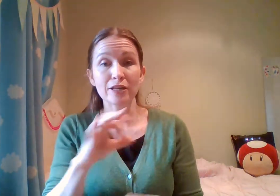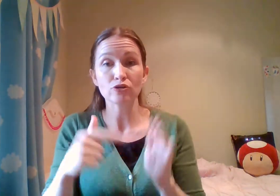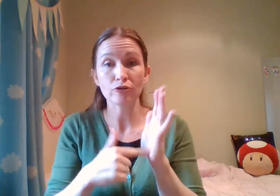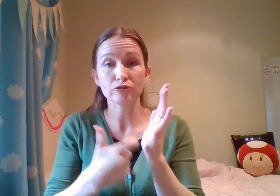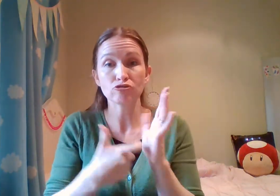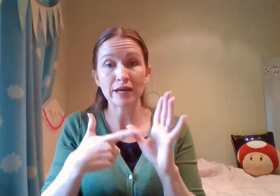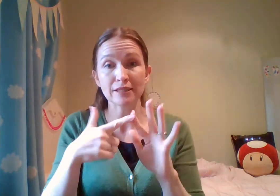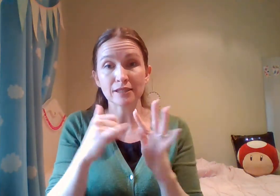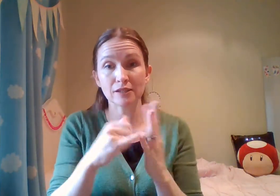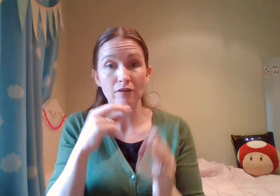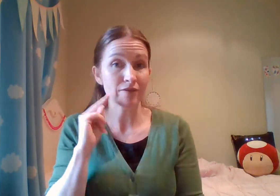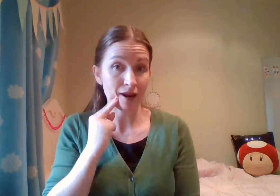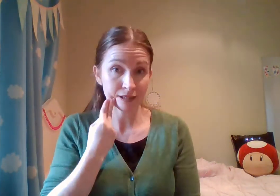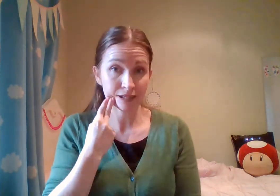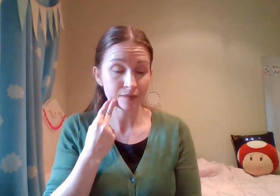no traces of nuts.